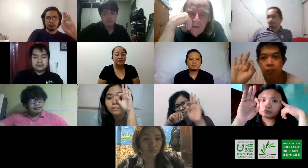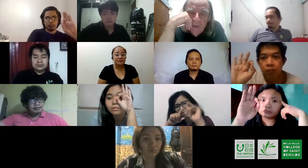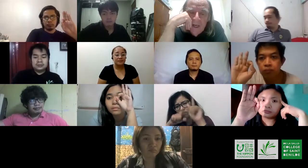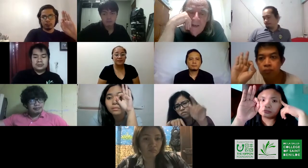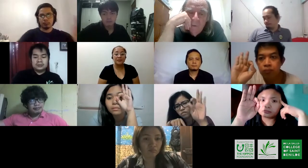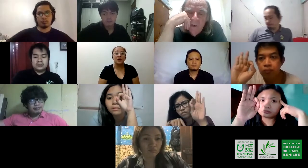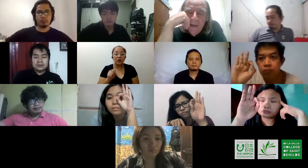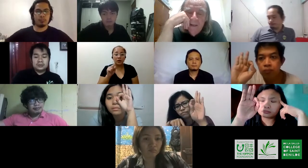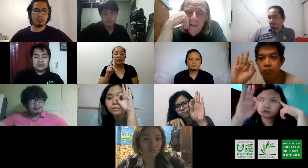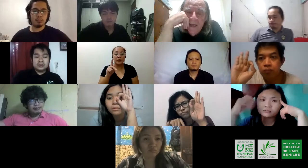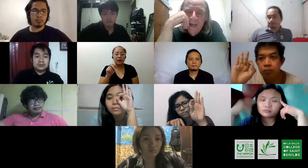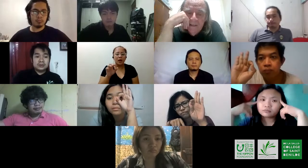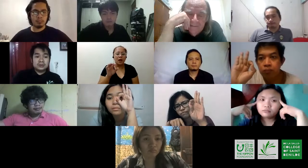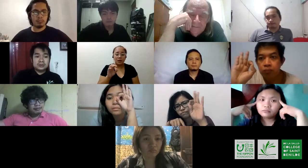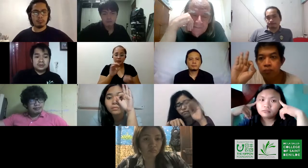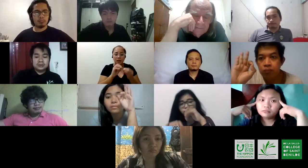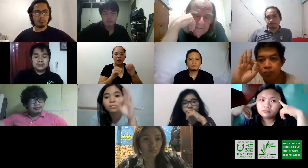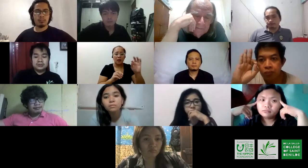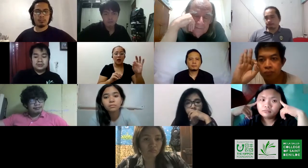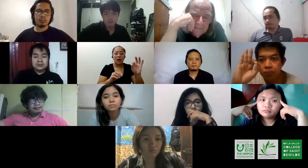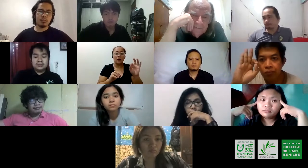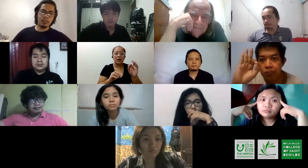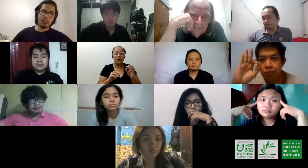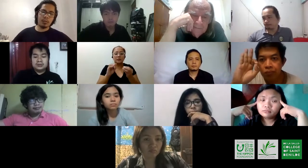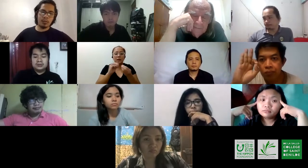Okay, we're number 9. What about 8?